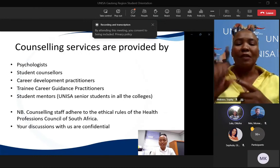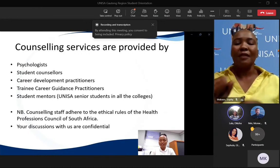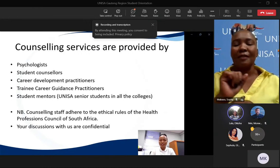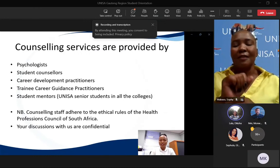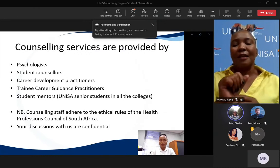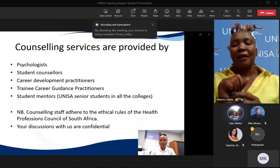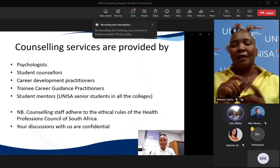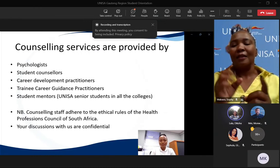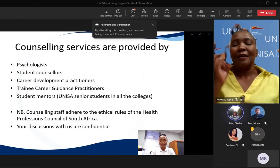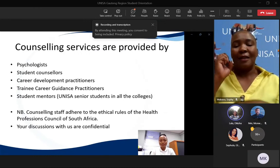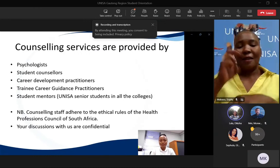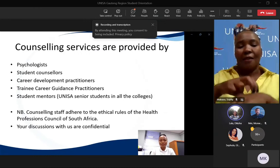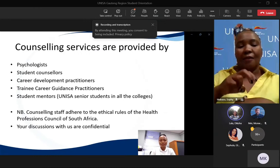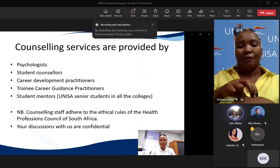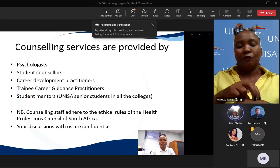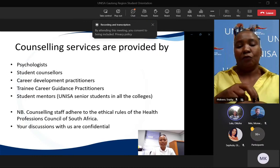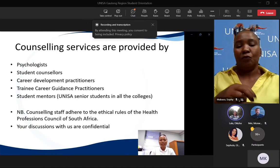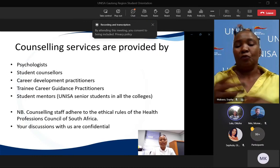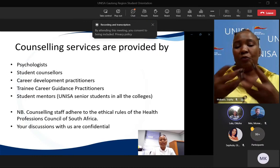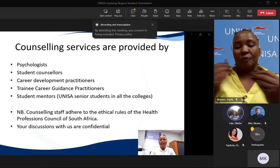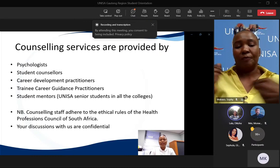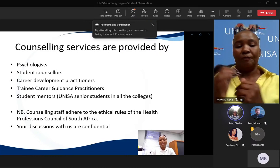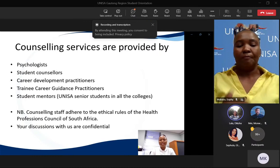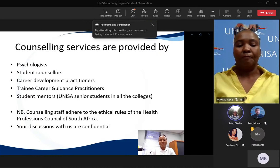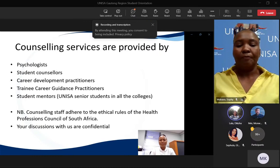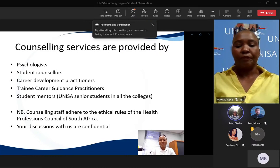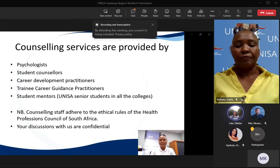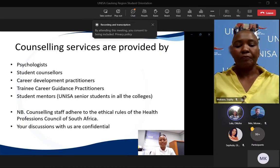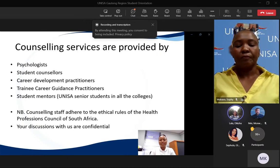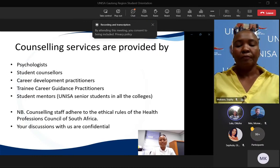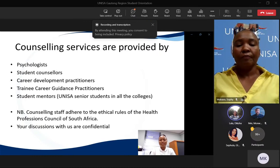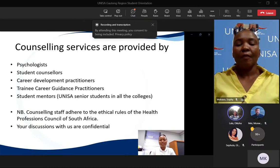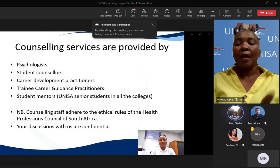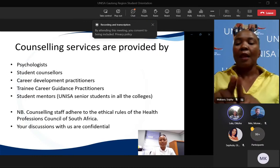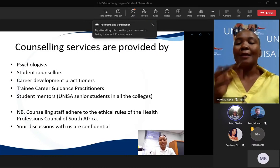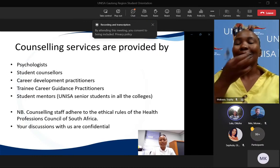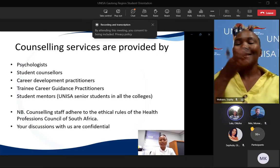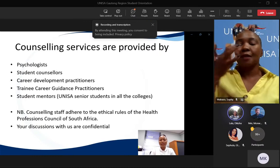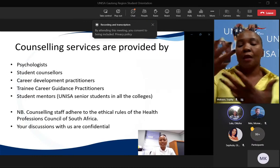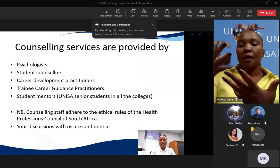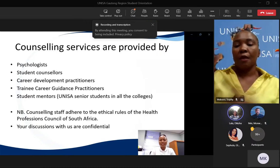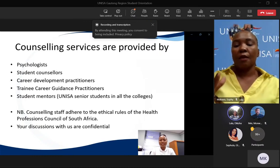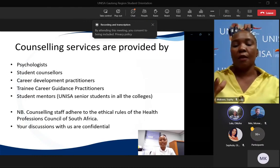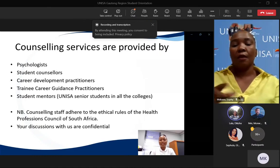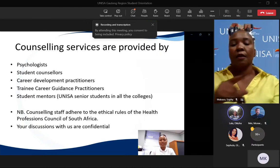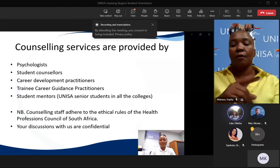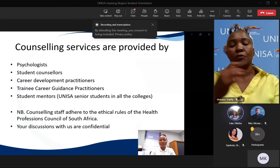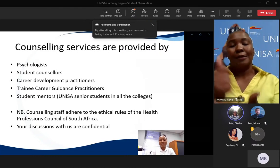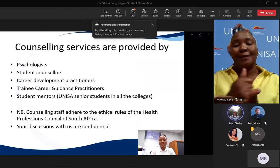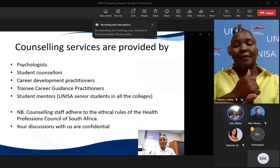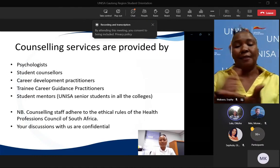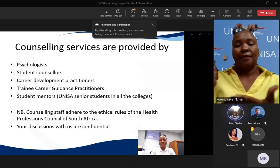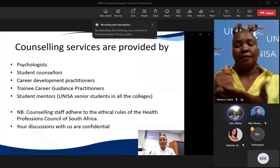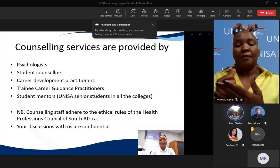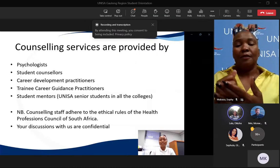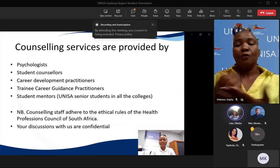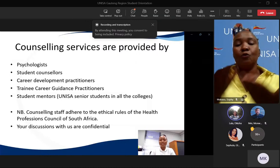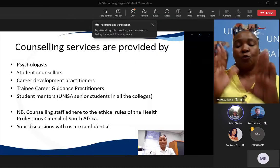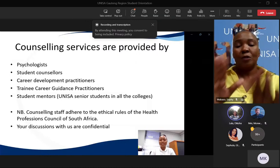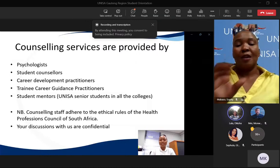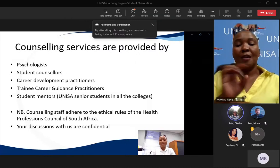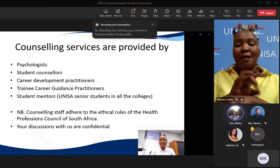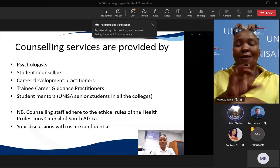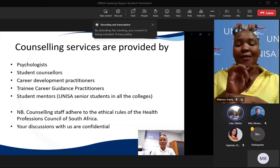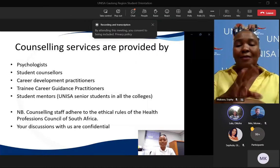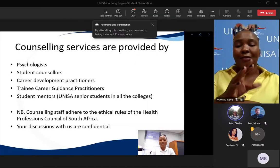in this institution as I have mentioned that we are registered student counselors and